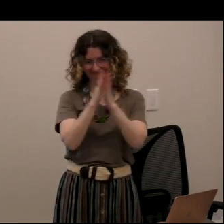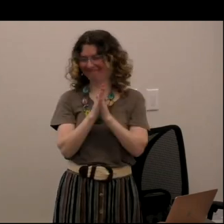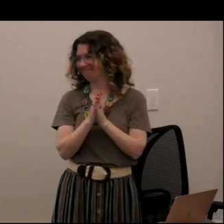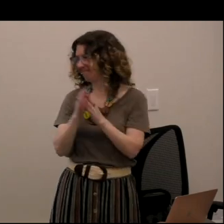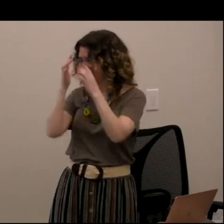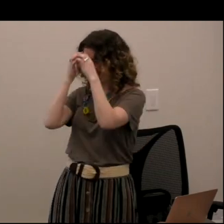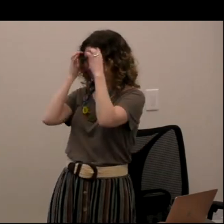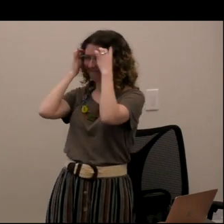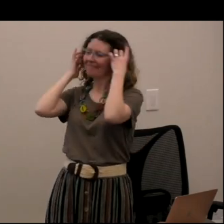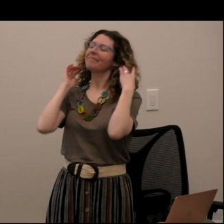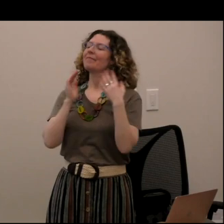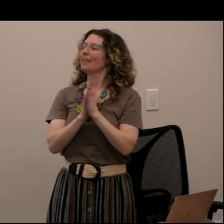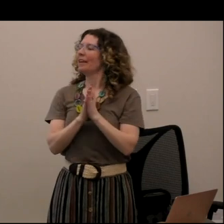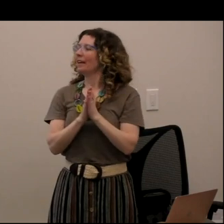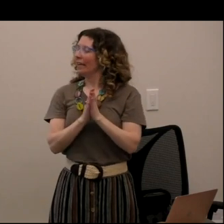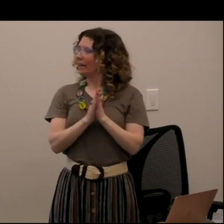Yay, yes.